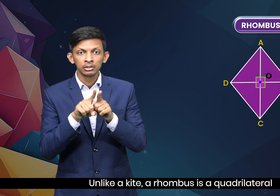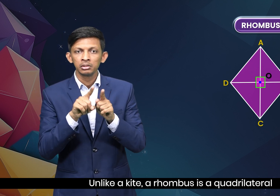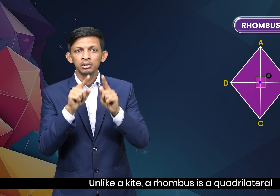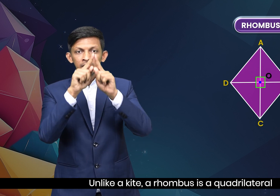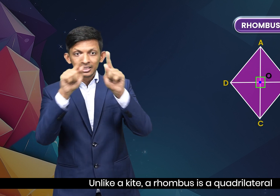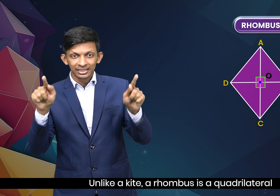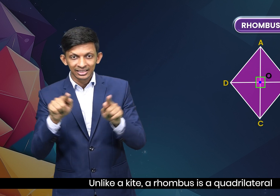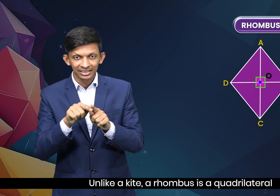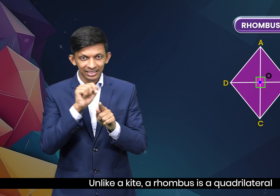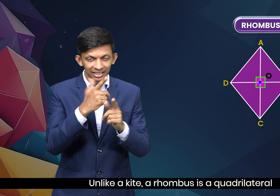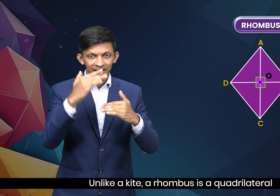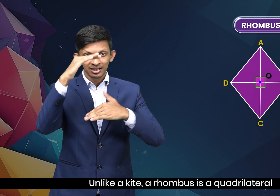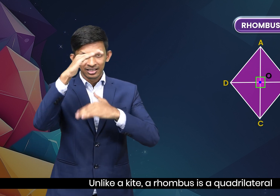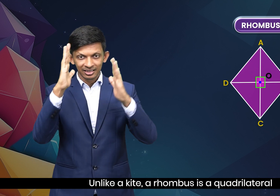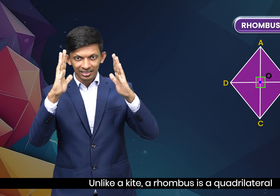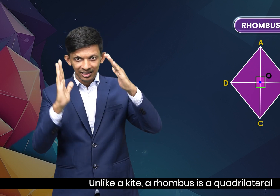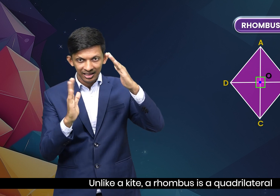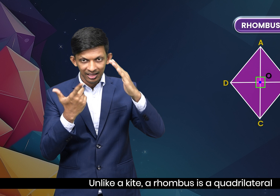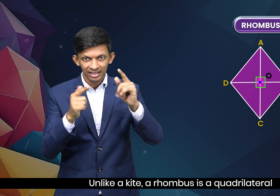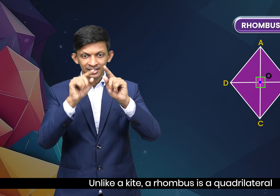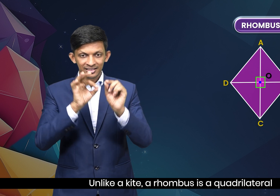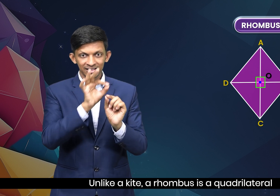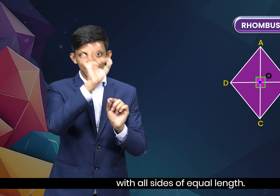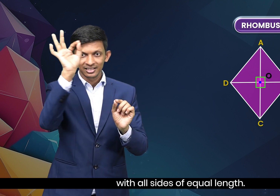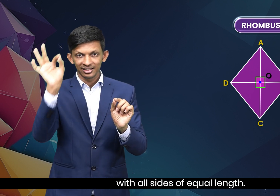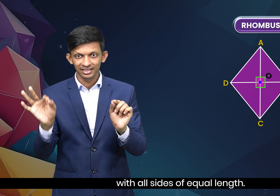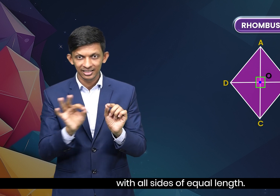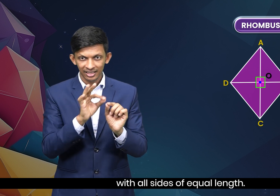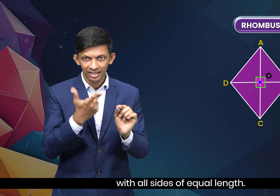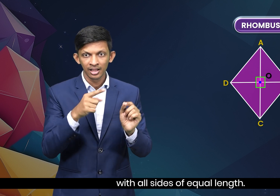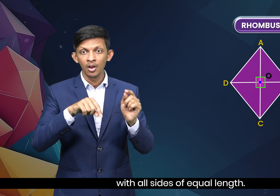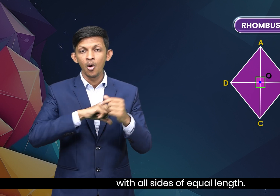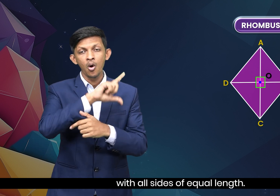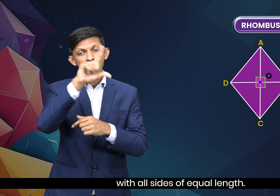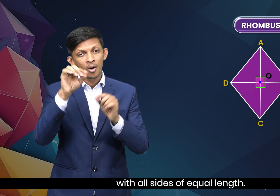Unlike a kite, a rhombus is a quadrilateral with all sides of equal length.